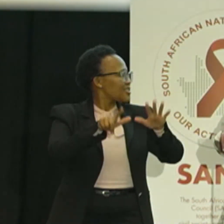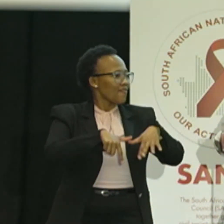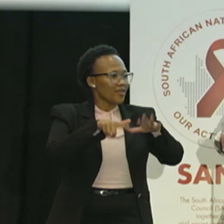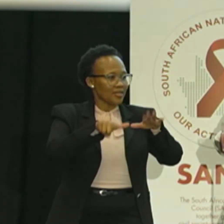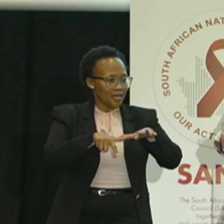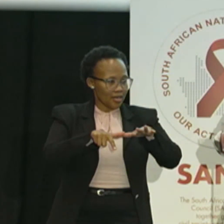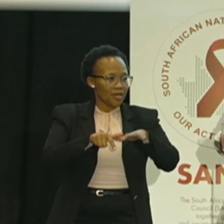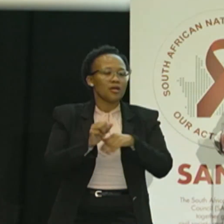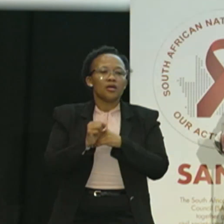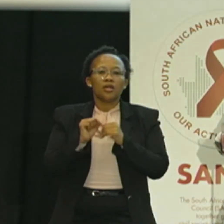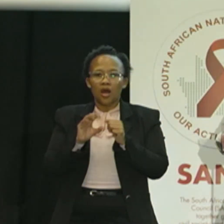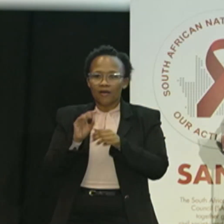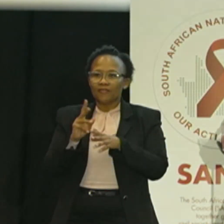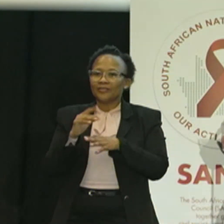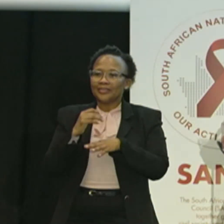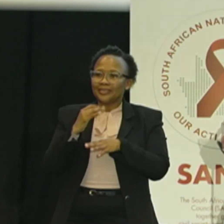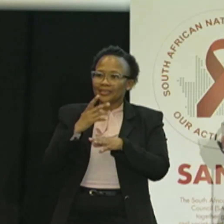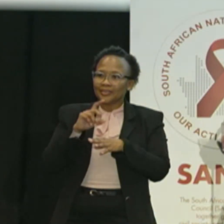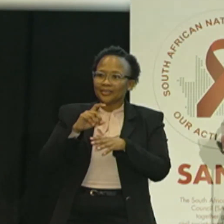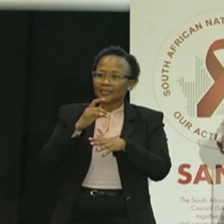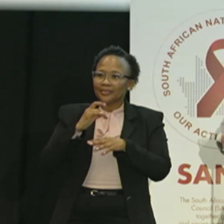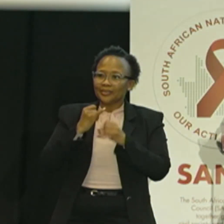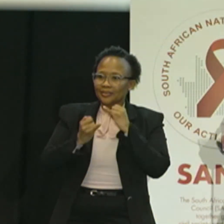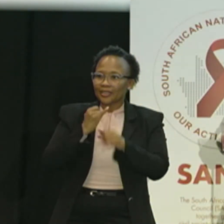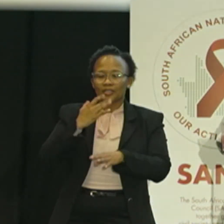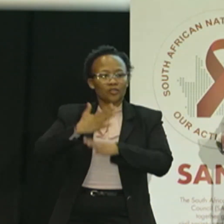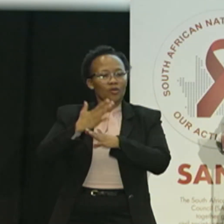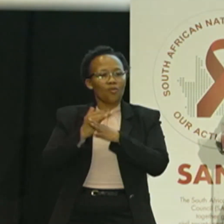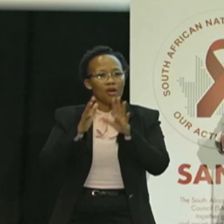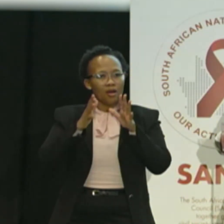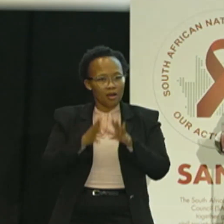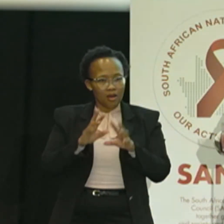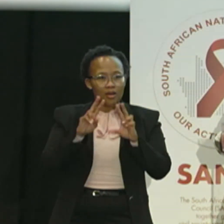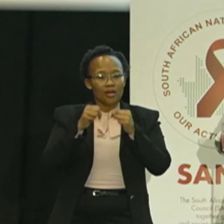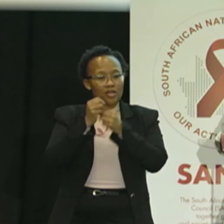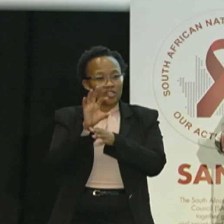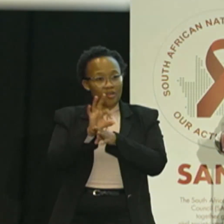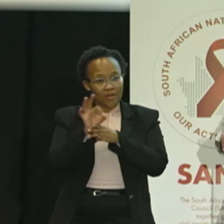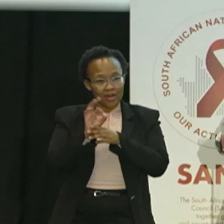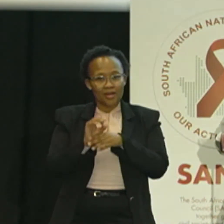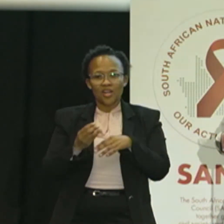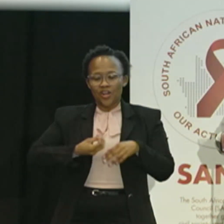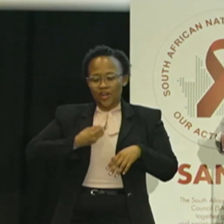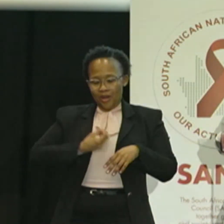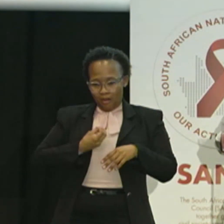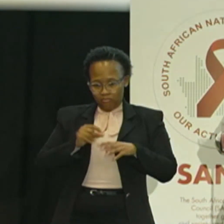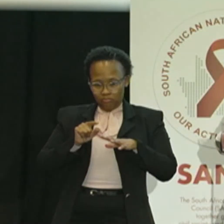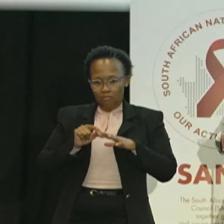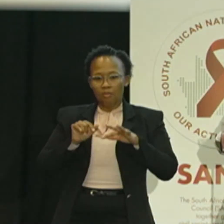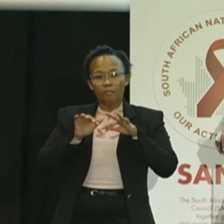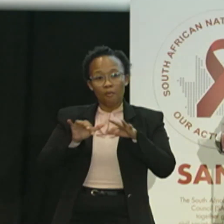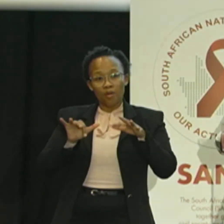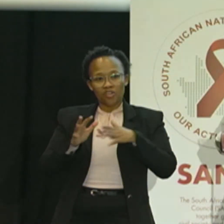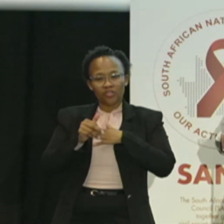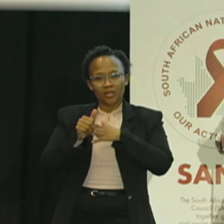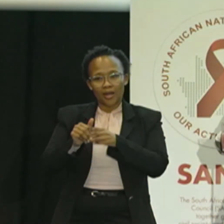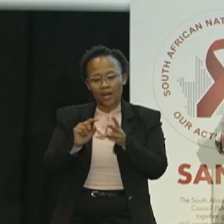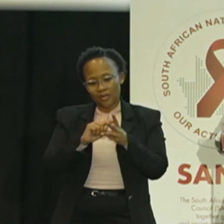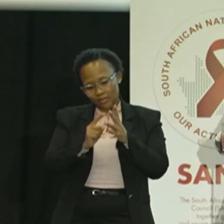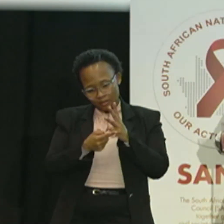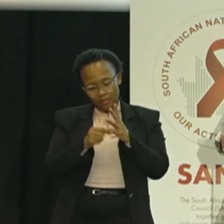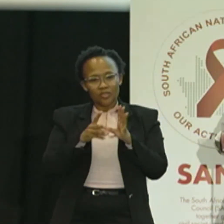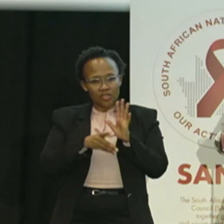national plan, and we're busy developing young key populations guidelines. All these are the